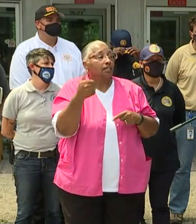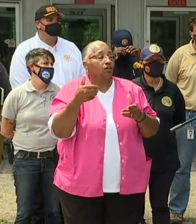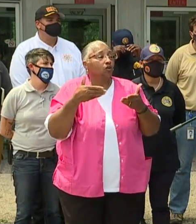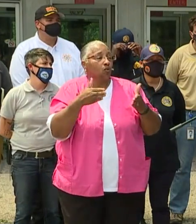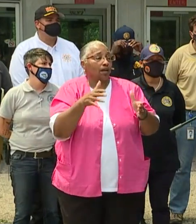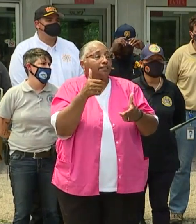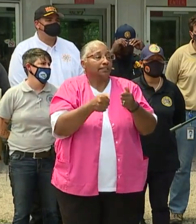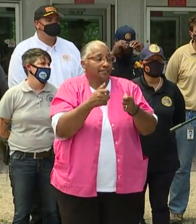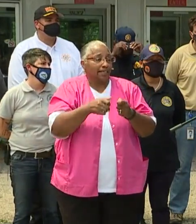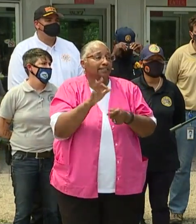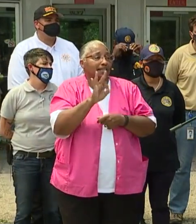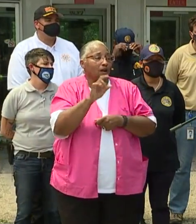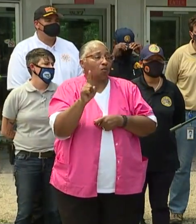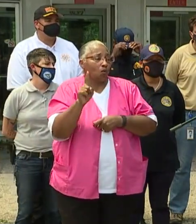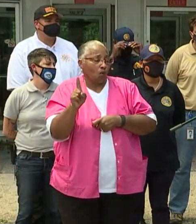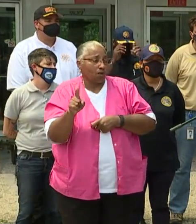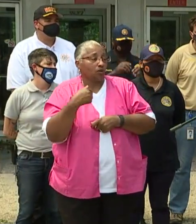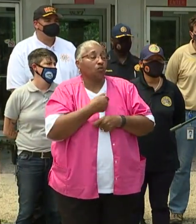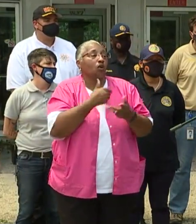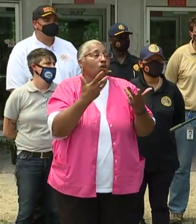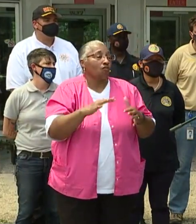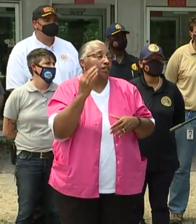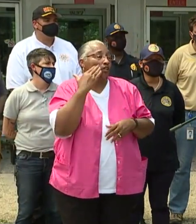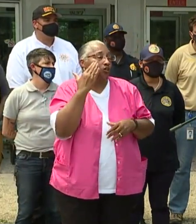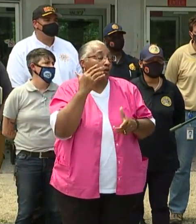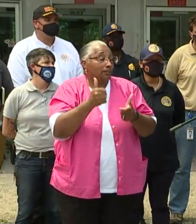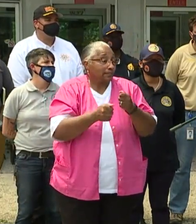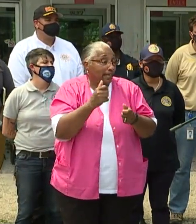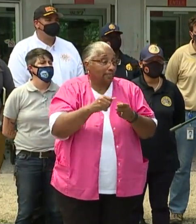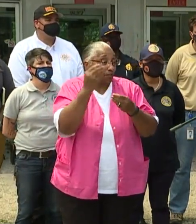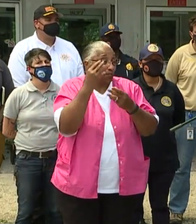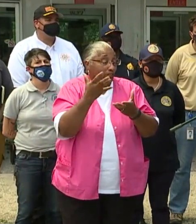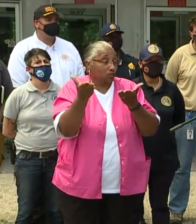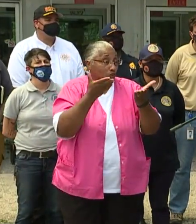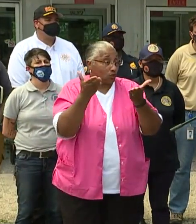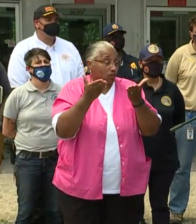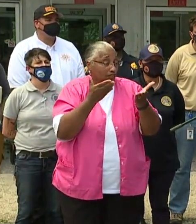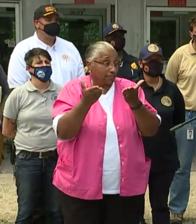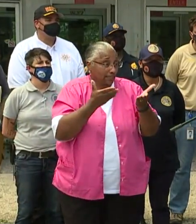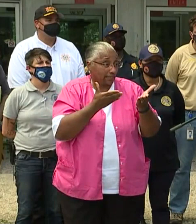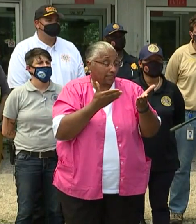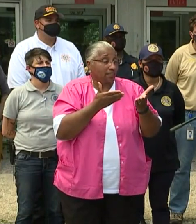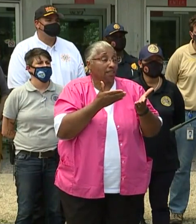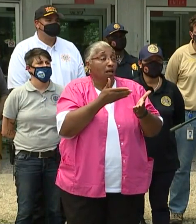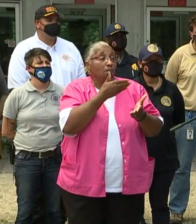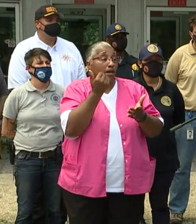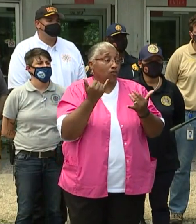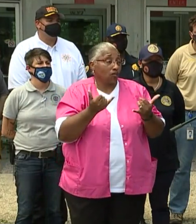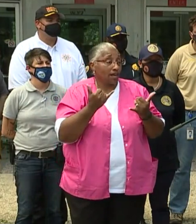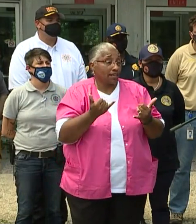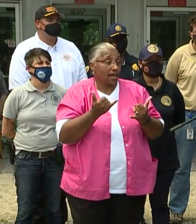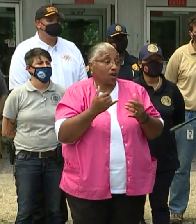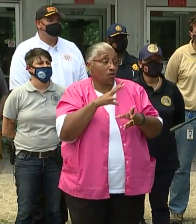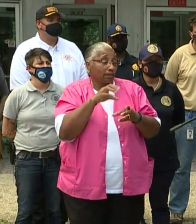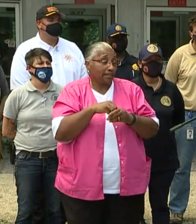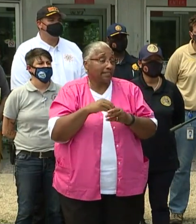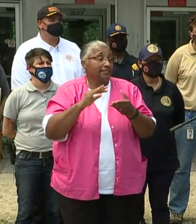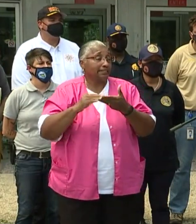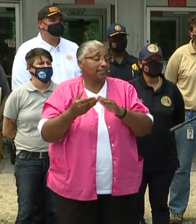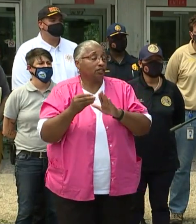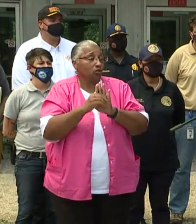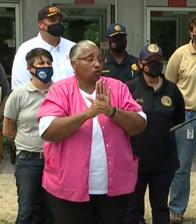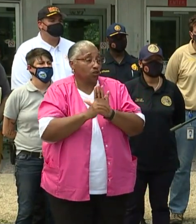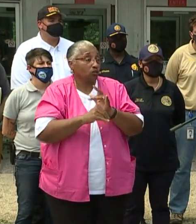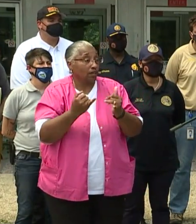text 911. We do know that text message services are more reliable right now than phone service in the city of New Orleans, and so we are retooling